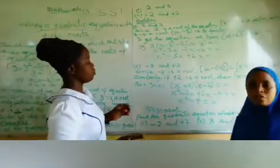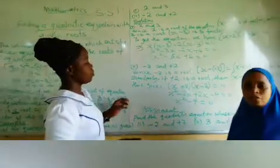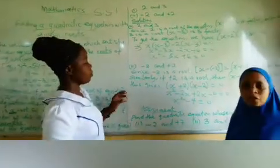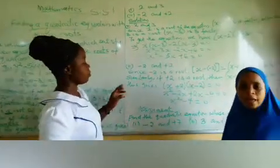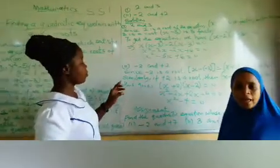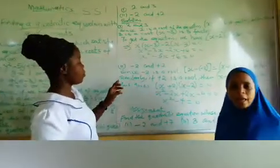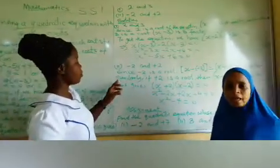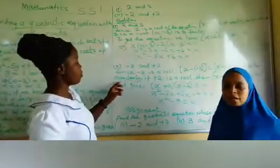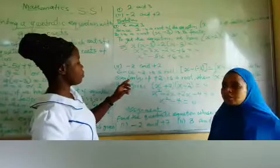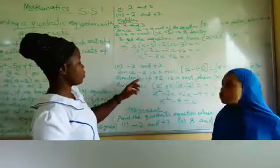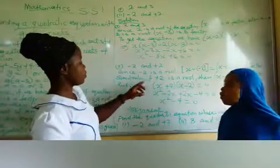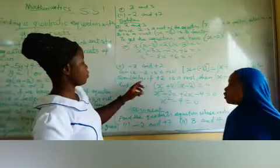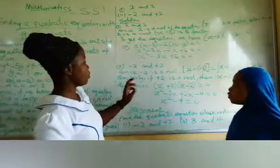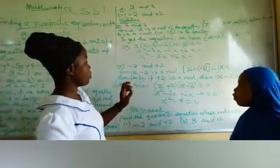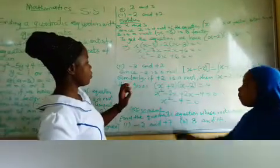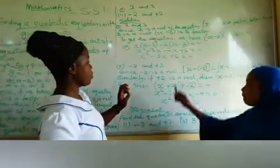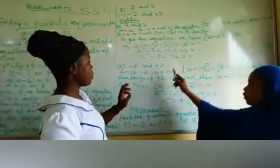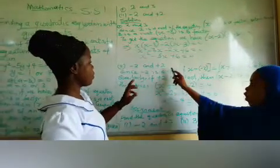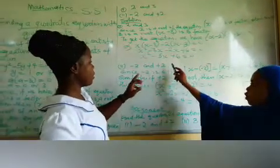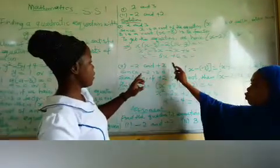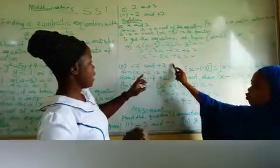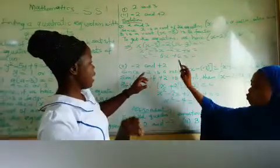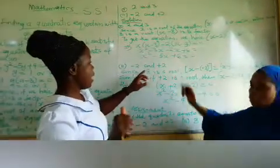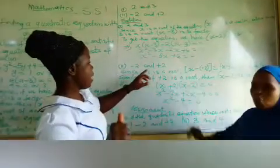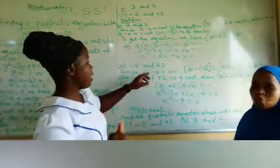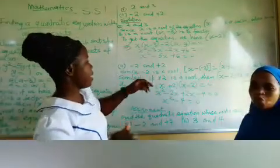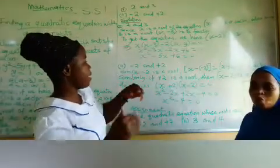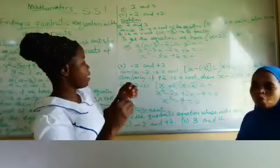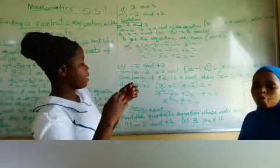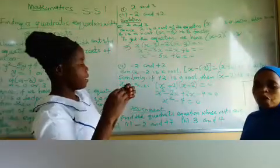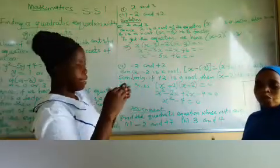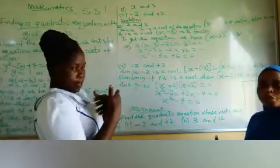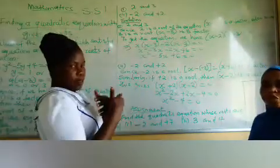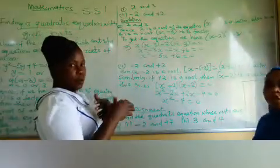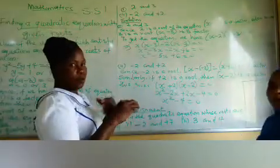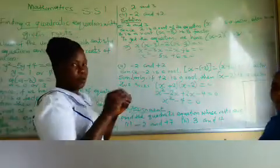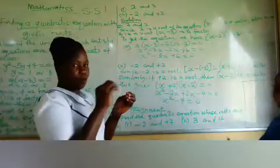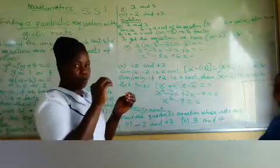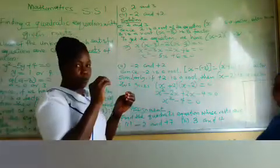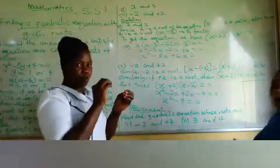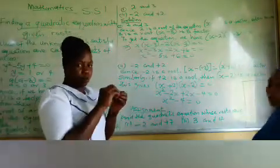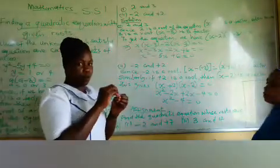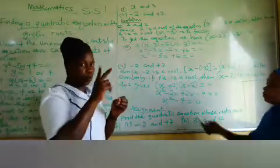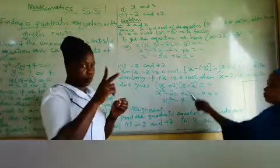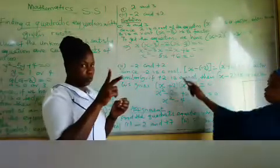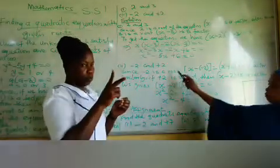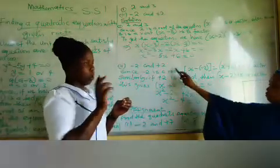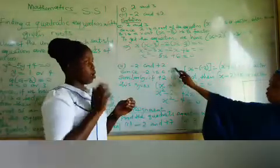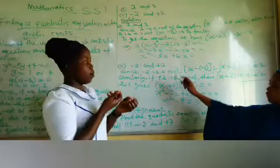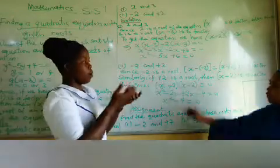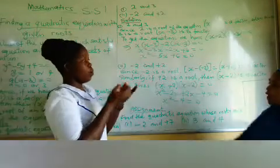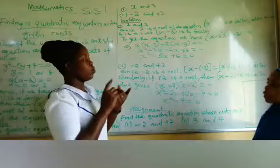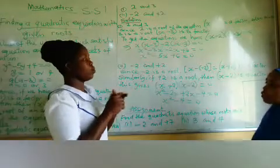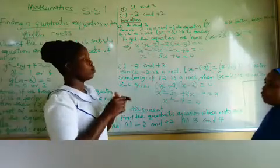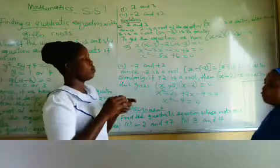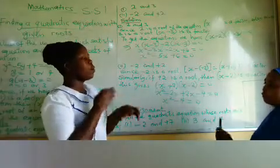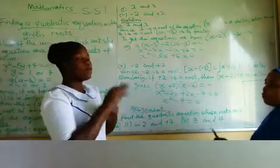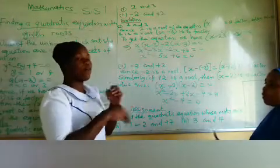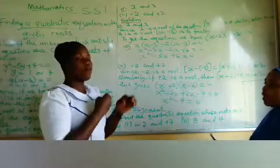given a is equal to plus 2. We want to form our factor from a is